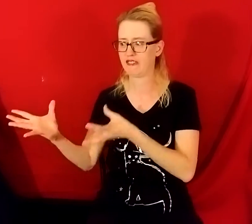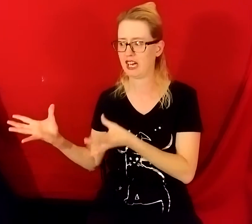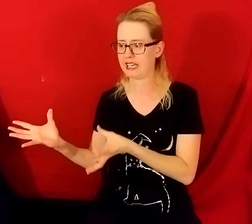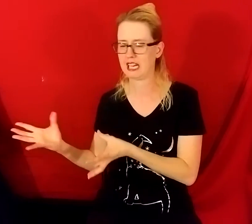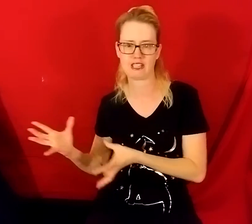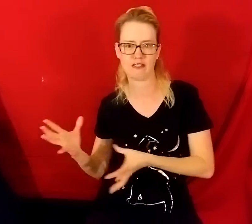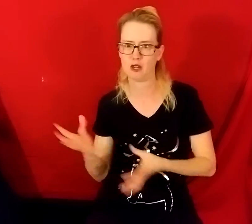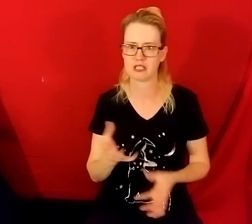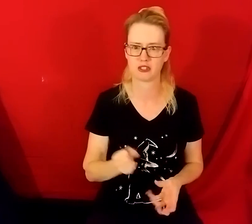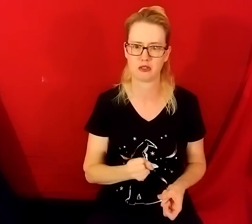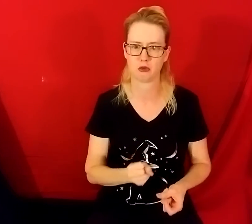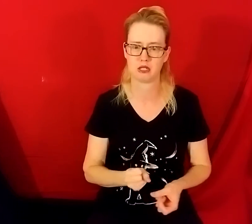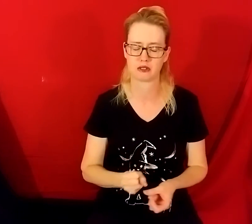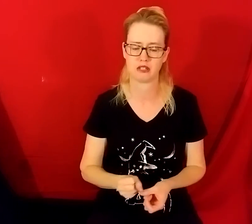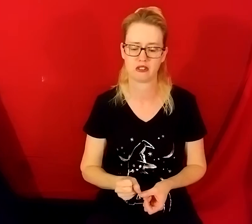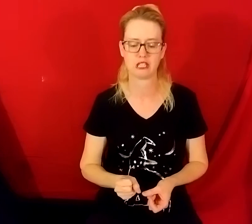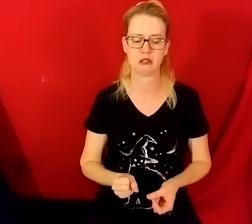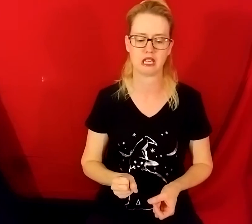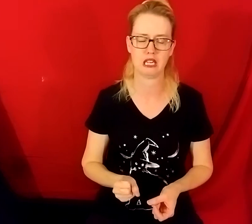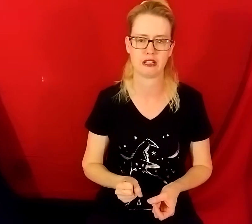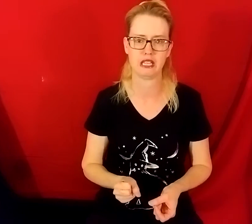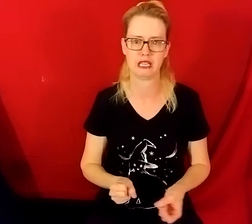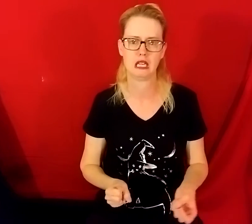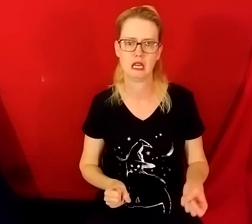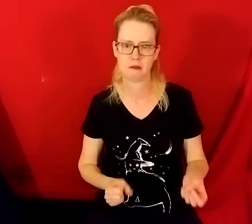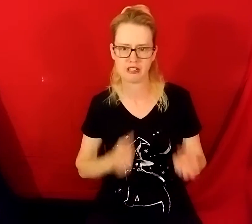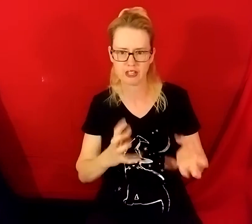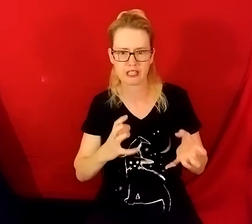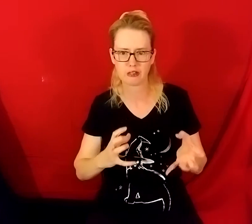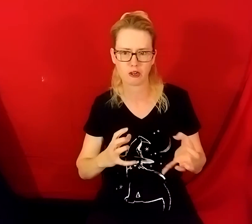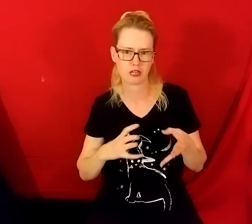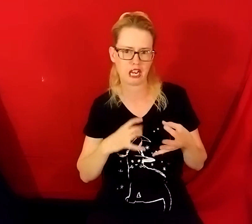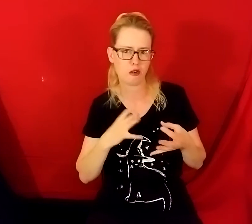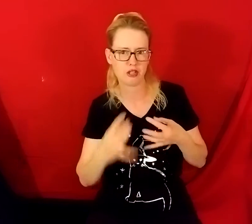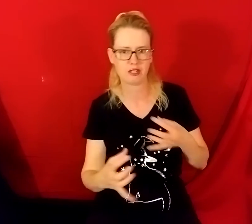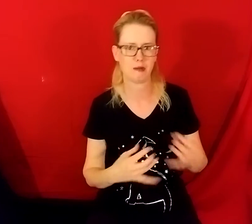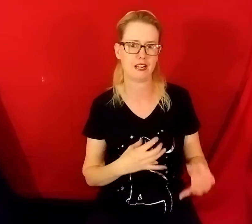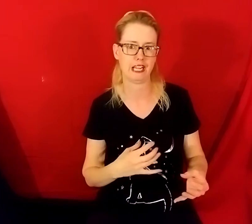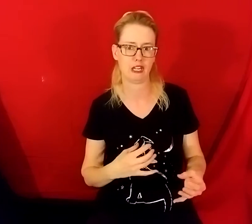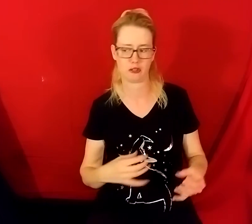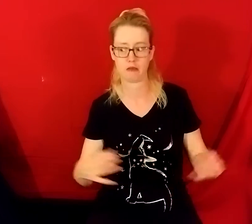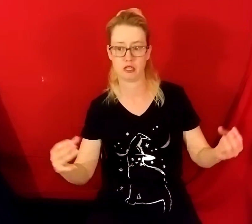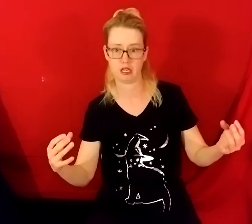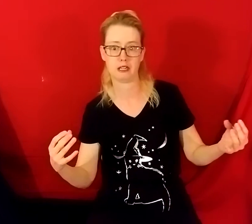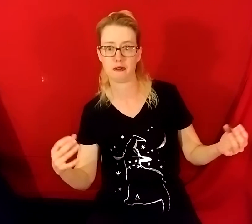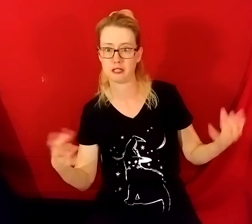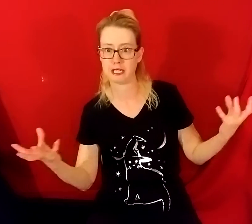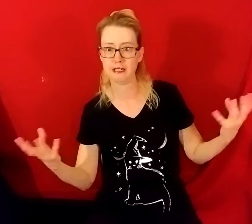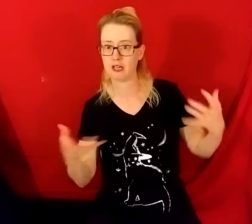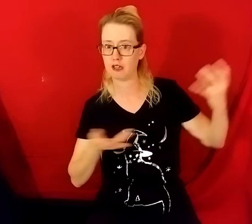act of all this good thrill seeker kind of thing, when you feel like you were kind of with them on edge. Well, on edge, get it? On the wire.